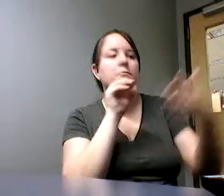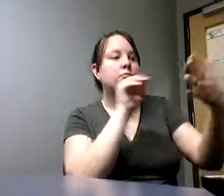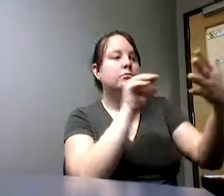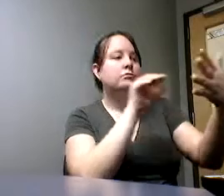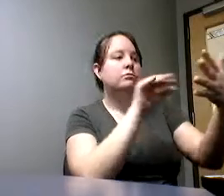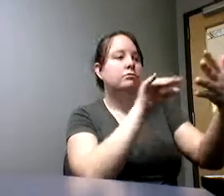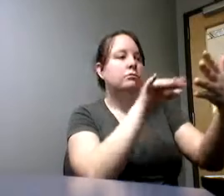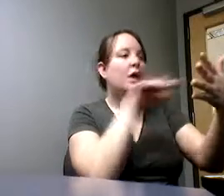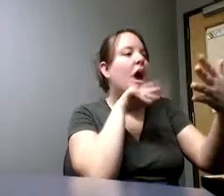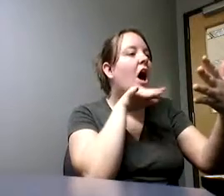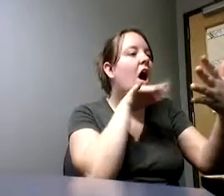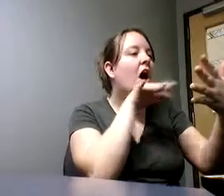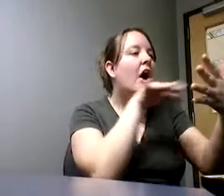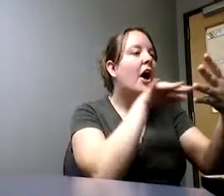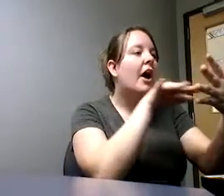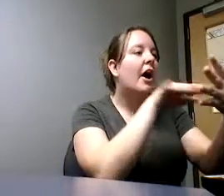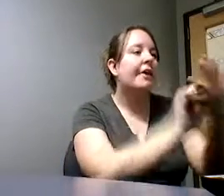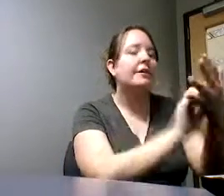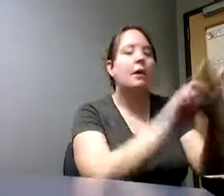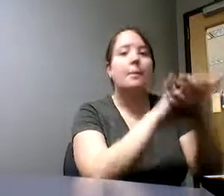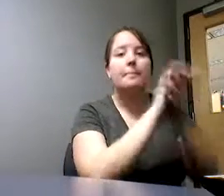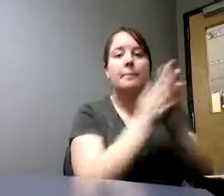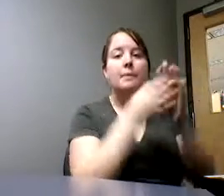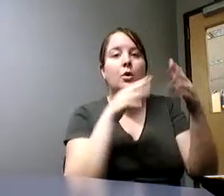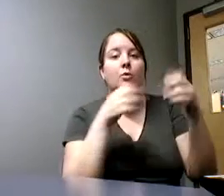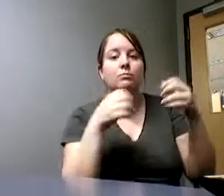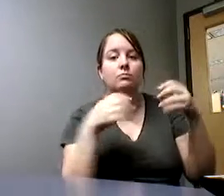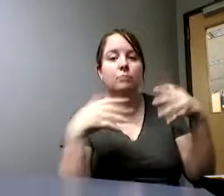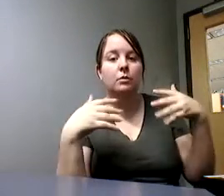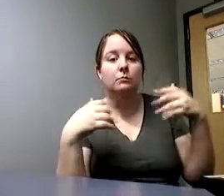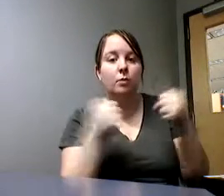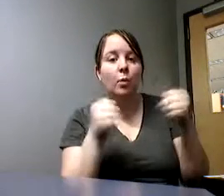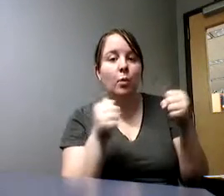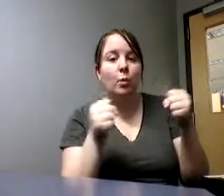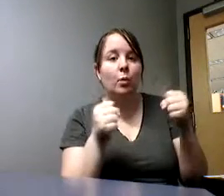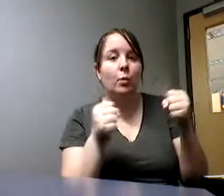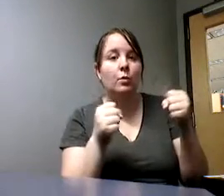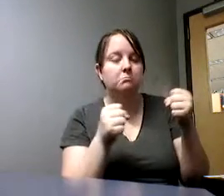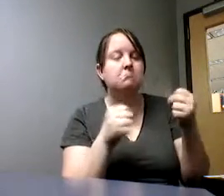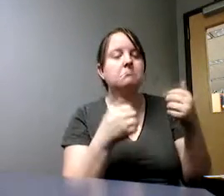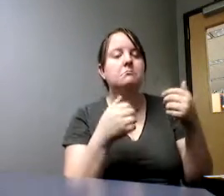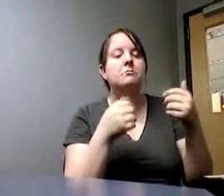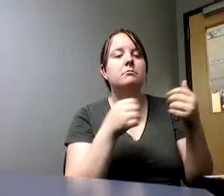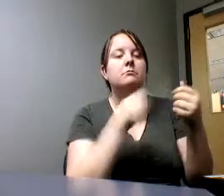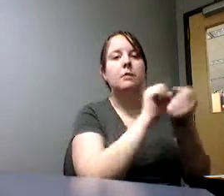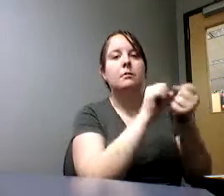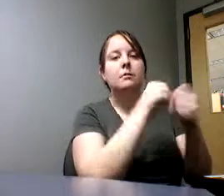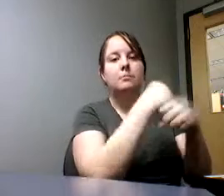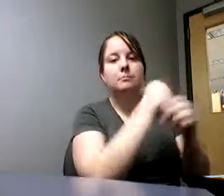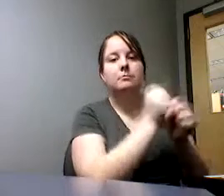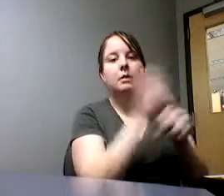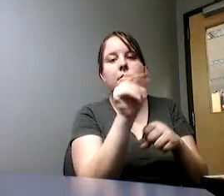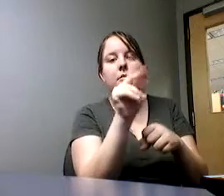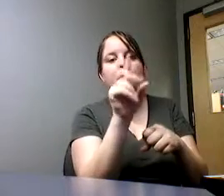it cools and collects, and that's condensation. Another one. Rod? Like when you're cooking